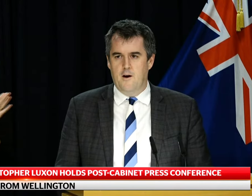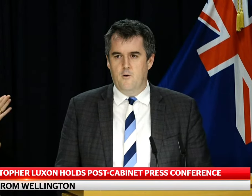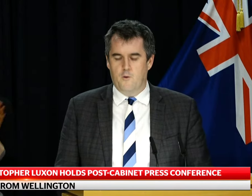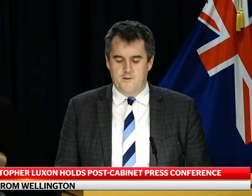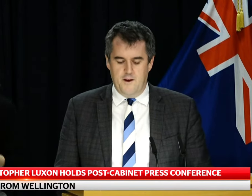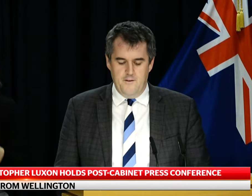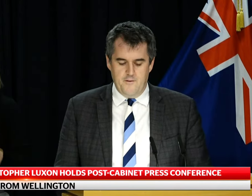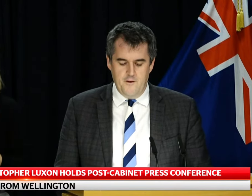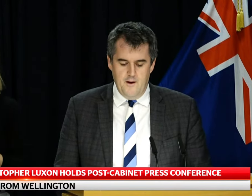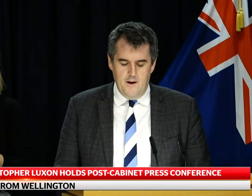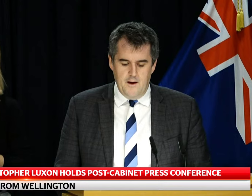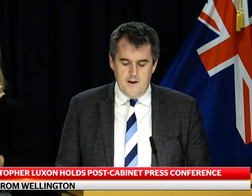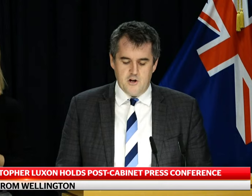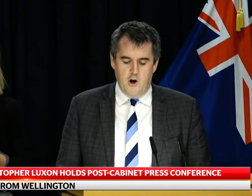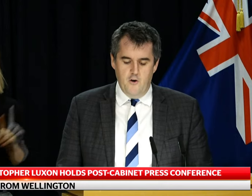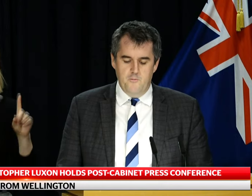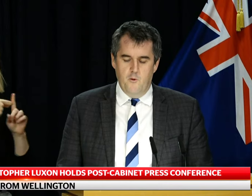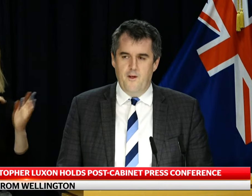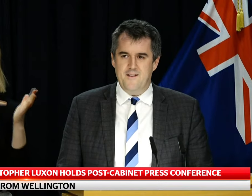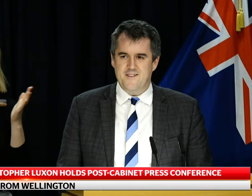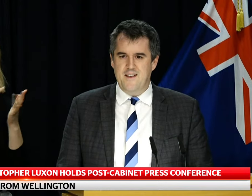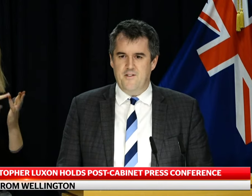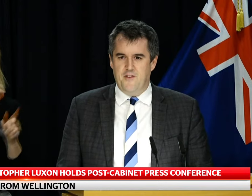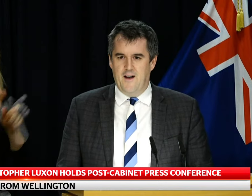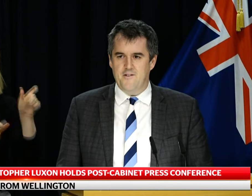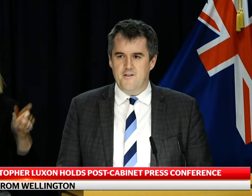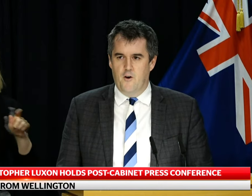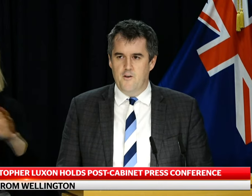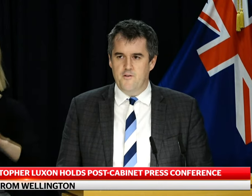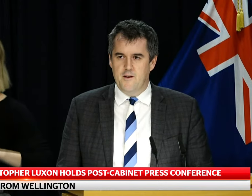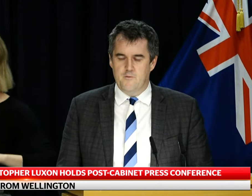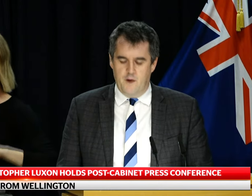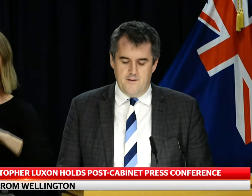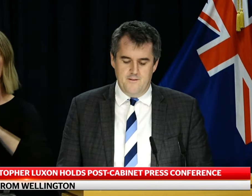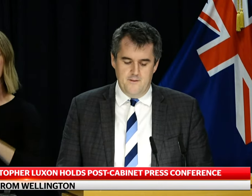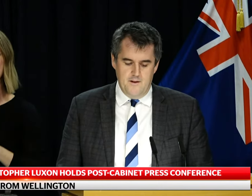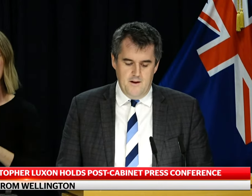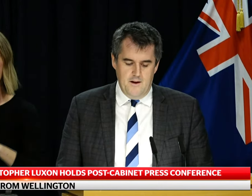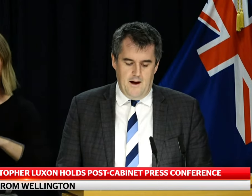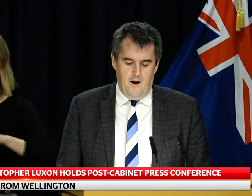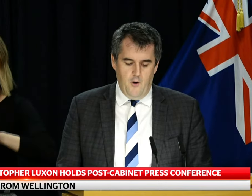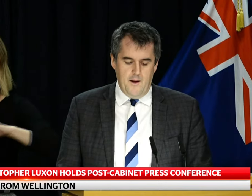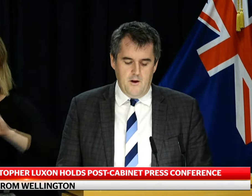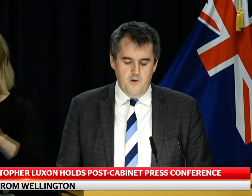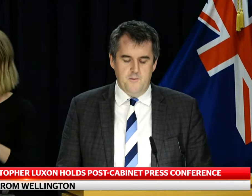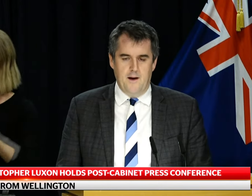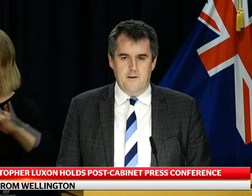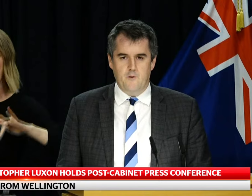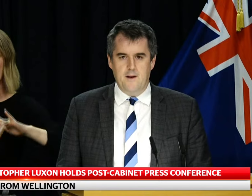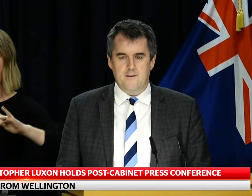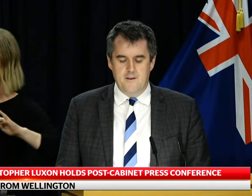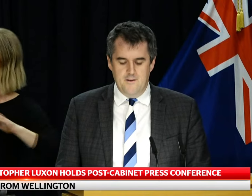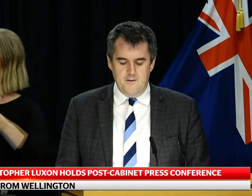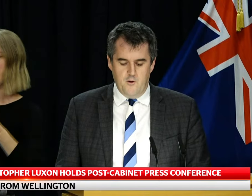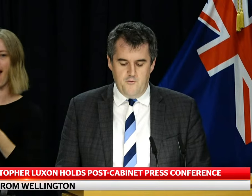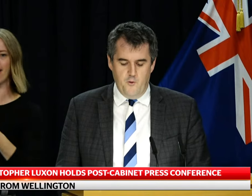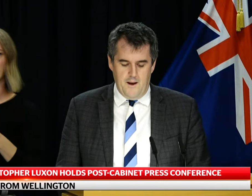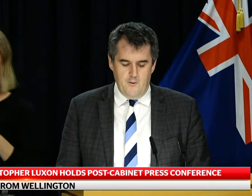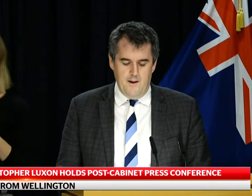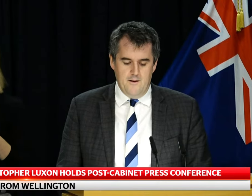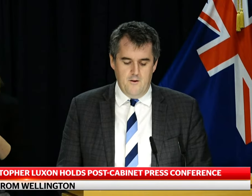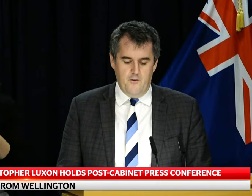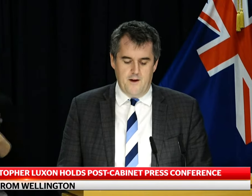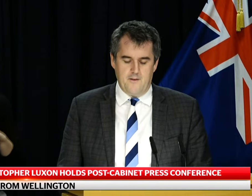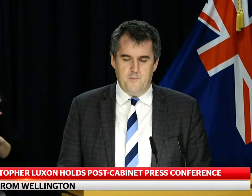450 Kāinga-ora tenants each owed more than $10,000 in rent. Owing a huge amount in rent isn't good